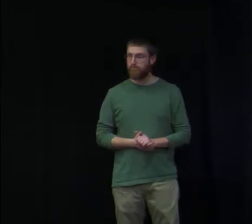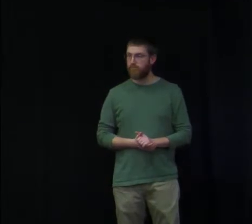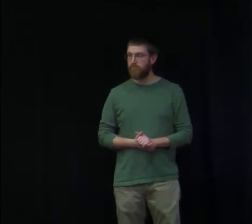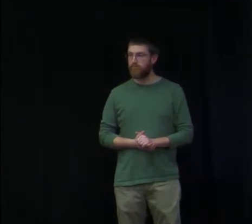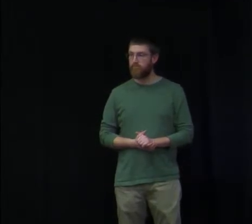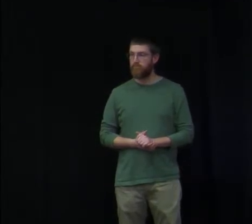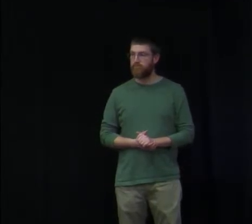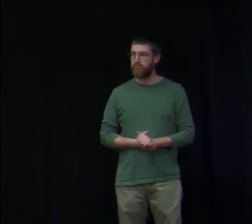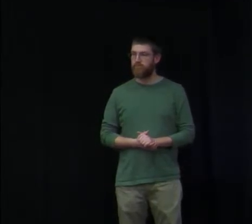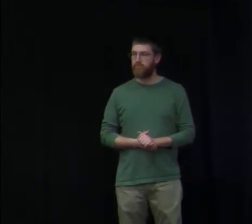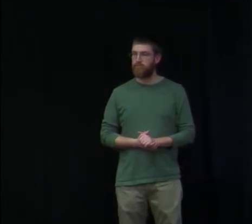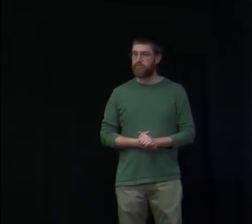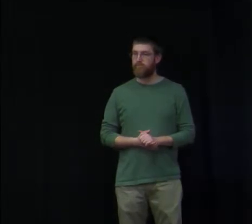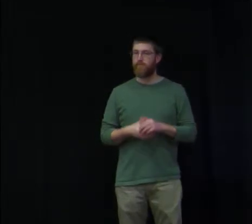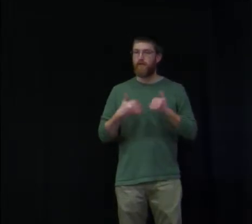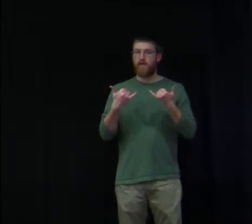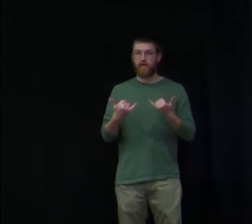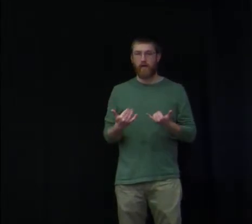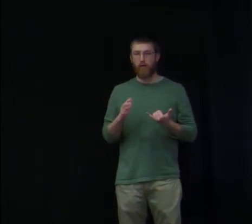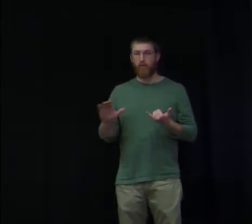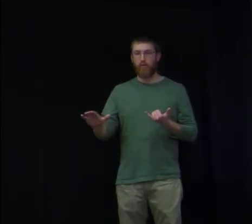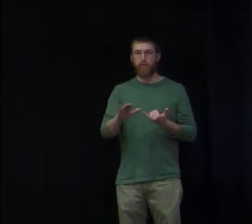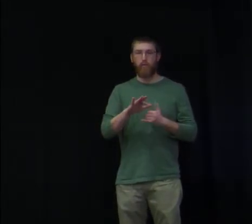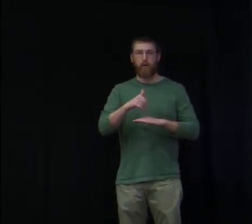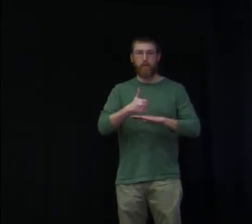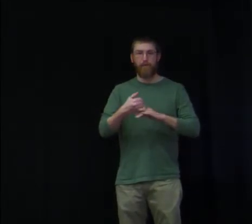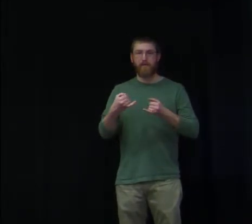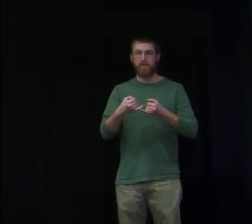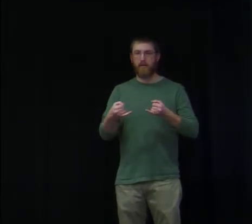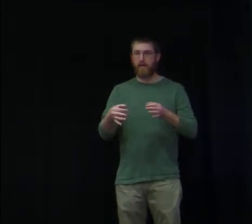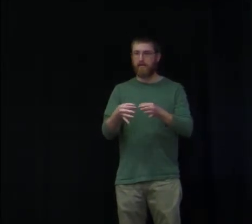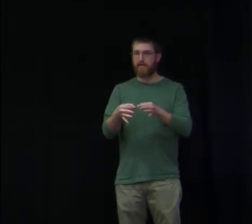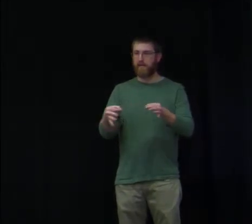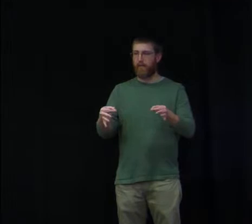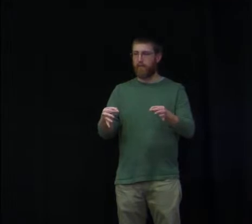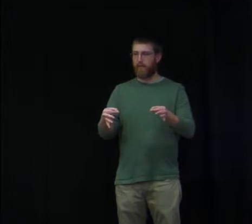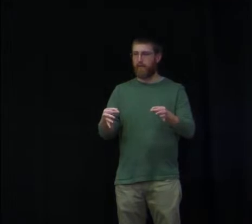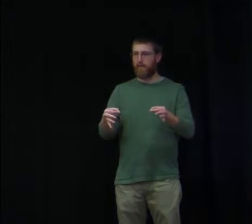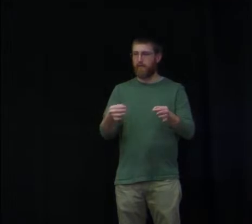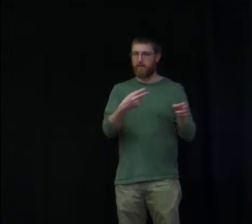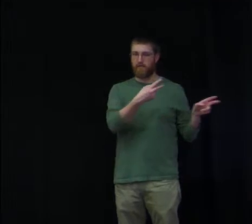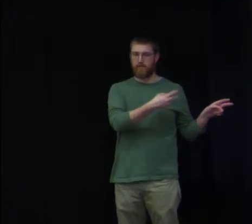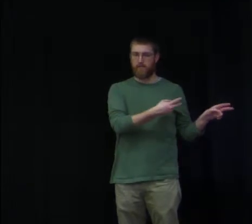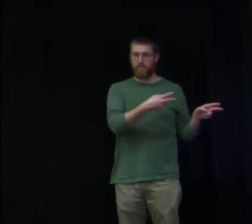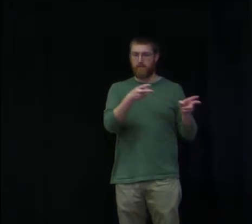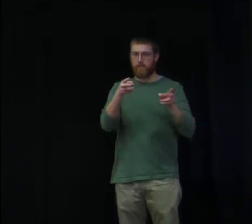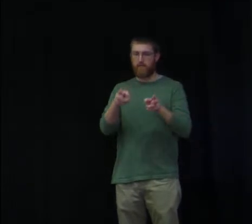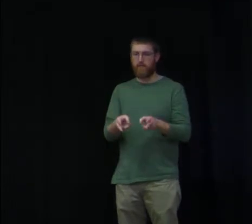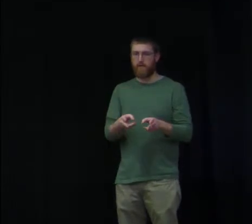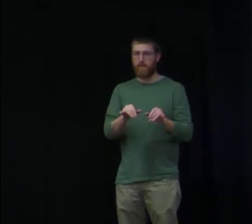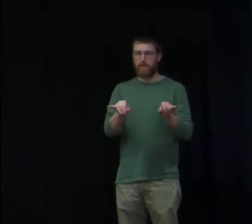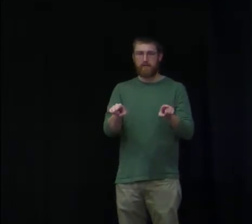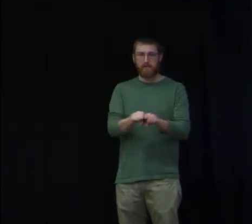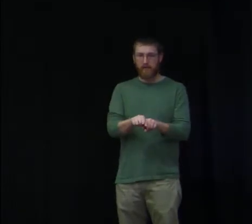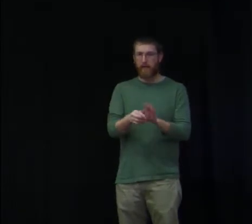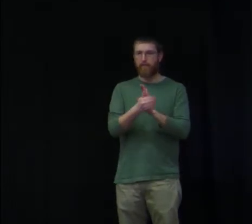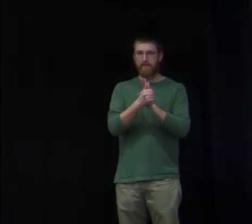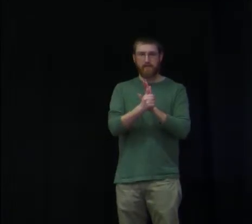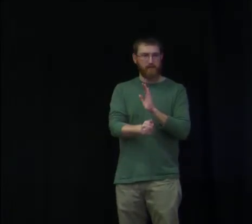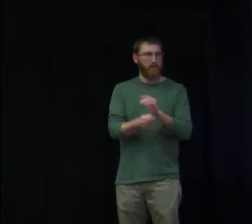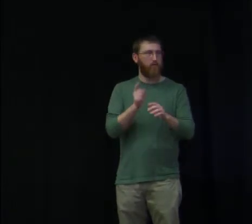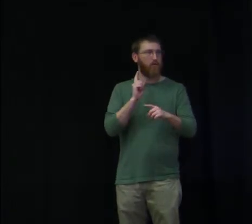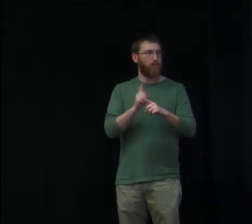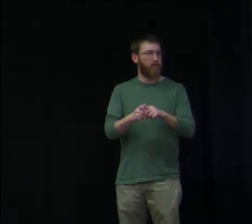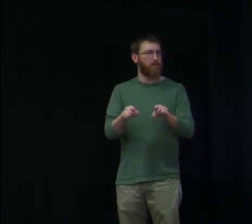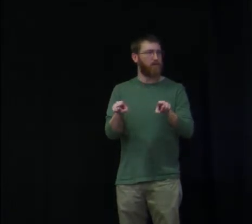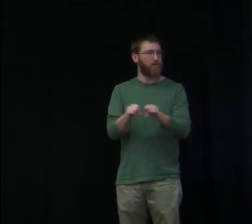yada. So, in your baseline statement, you should have the same skill and the same method